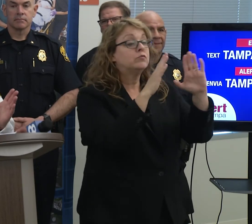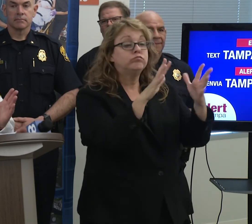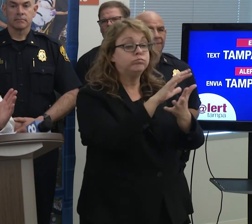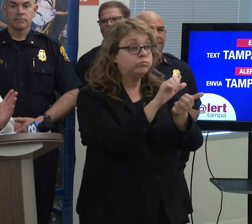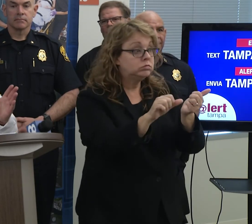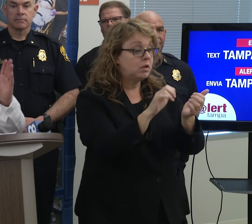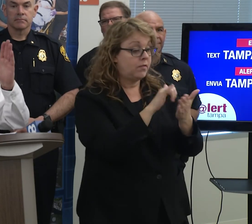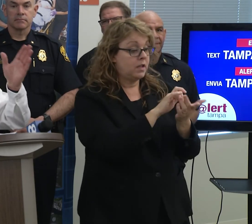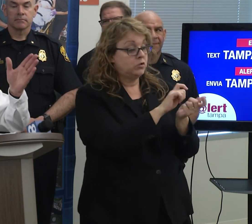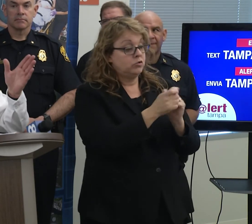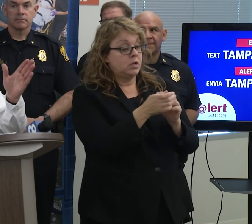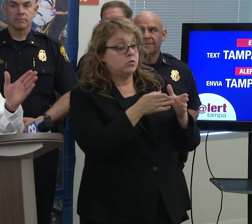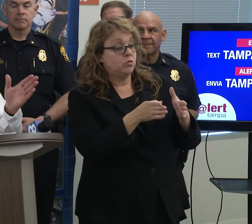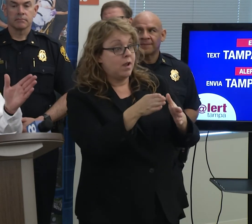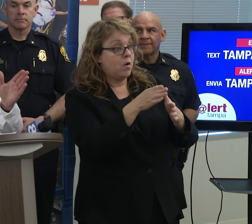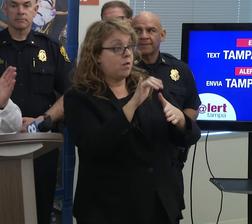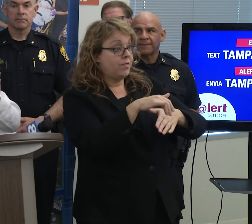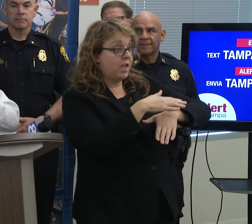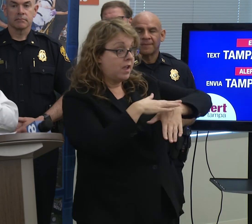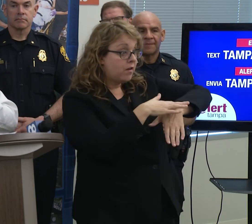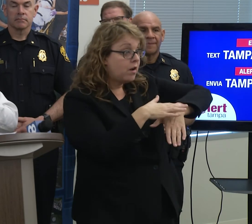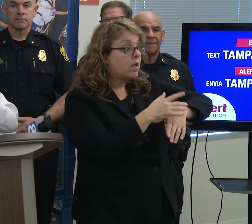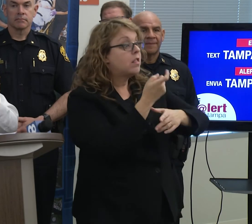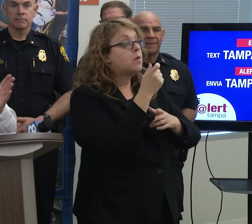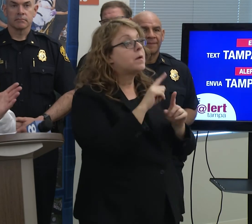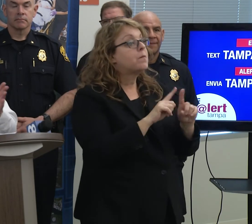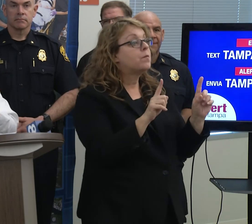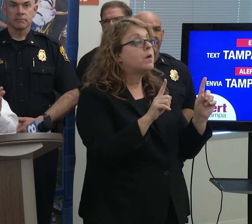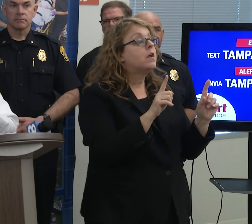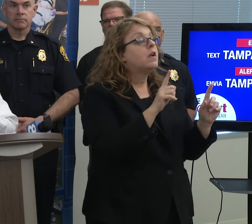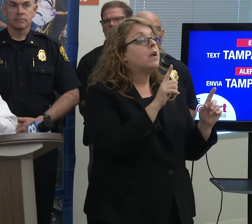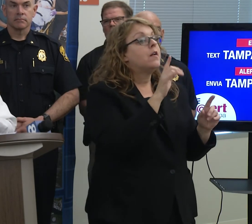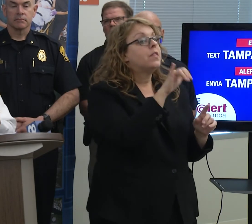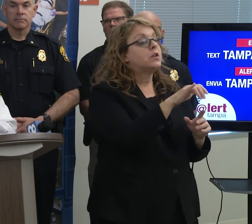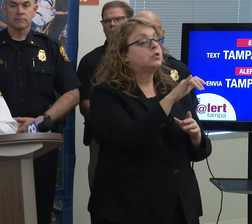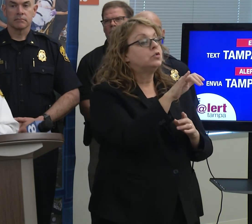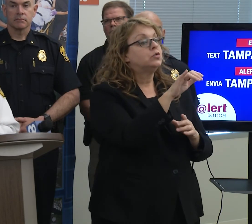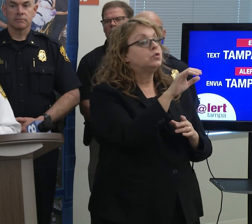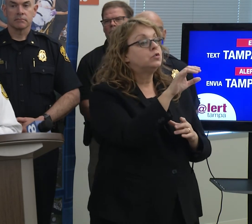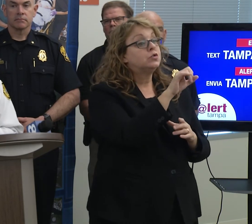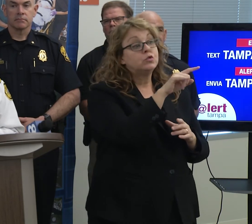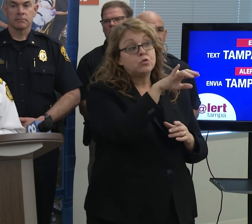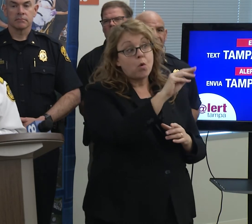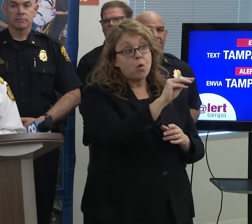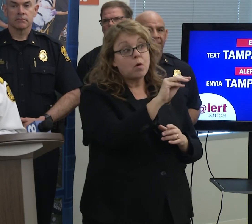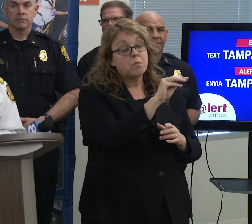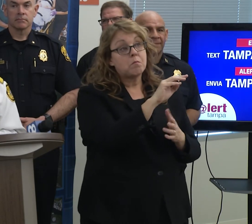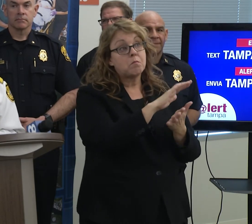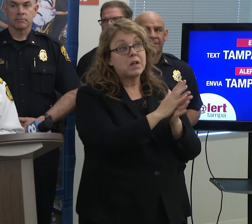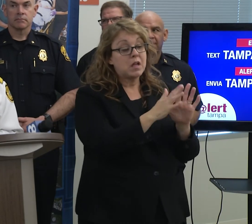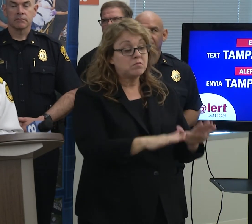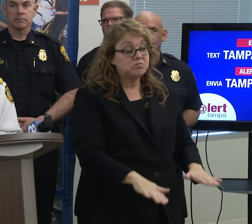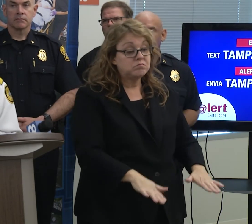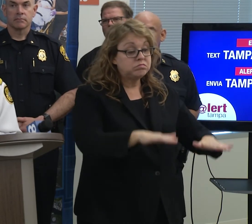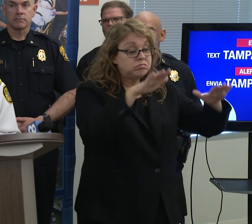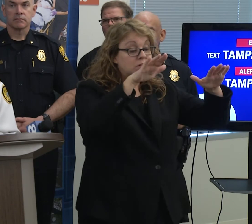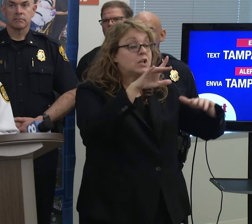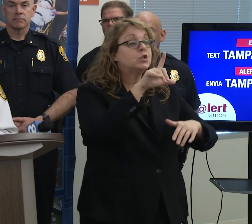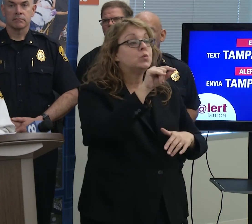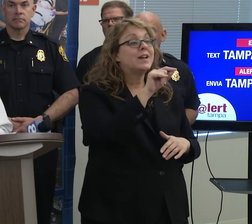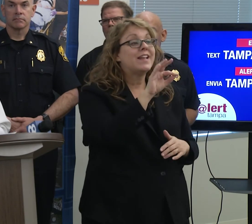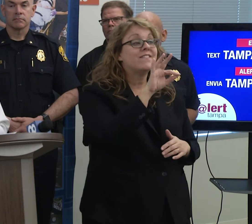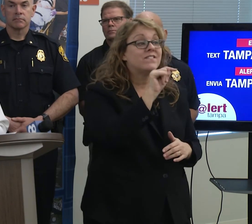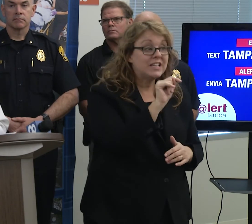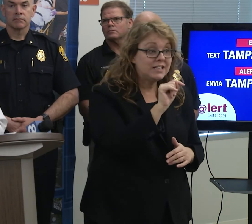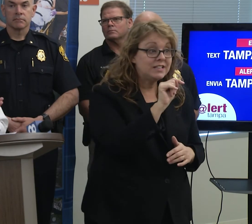that storm route in the Panhandle just a little bit, and I believe that the storm surge rises to somewhere in the 20-foot range, where it